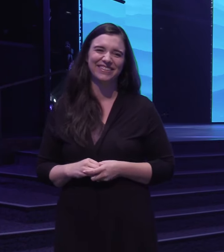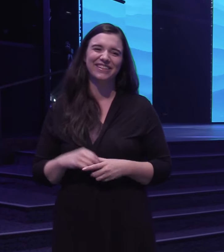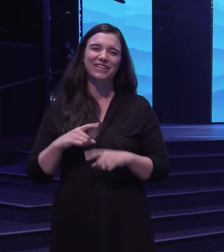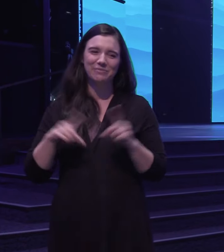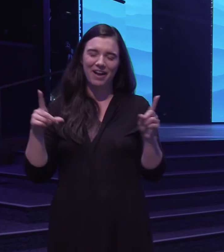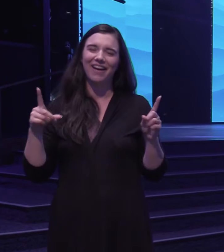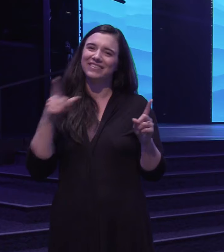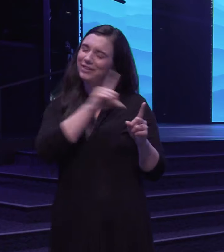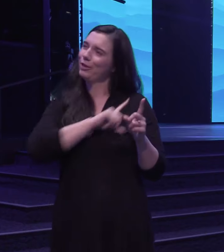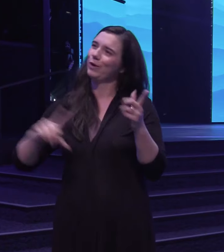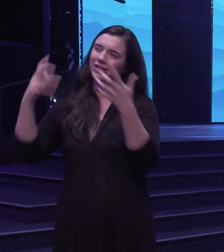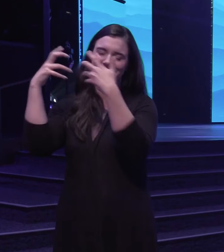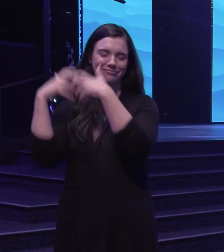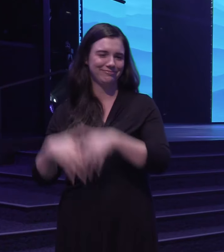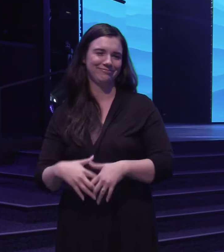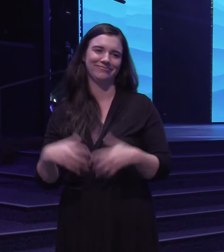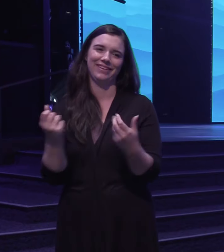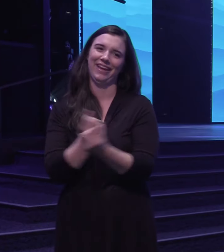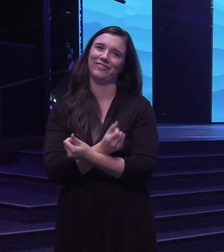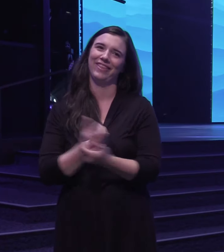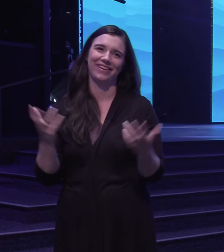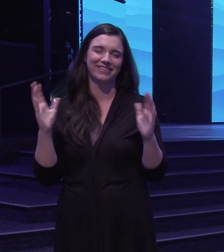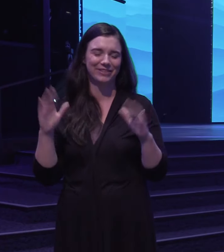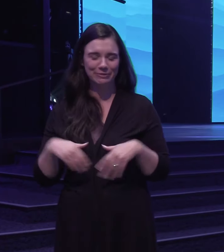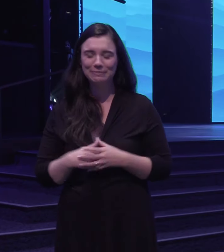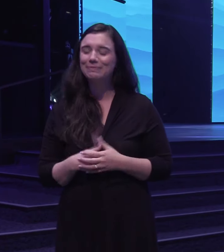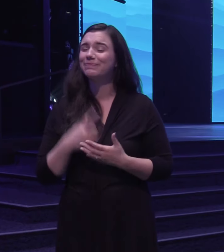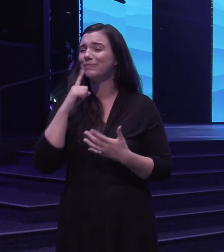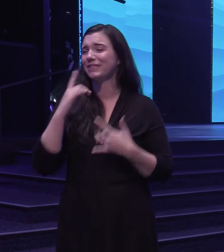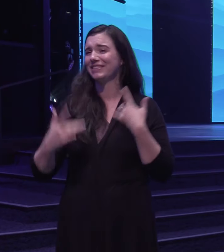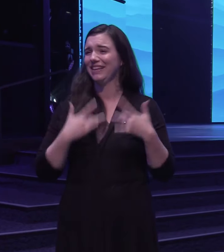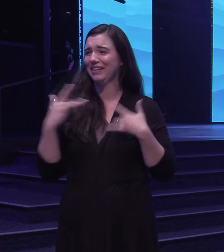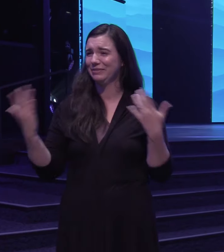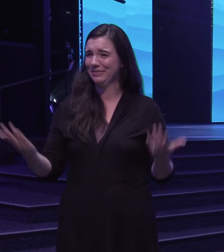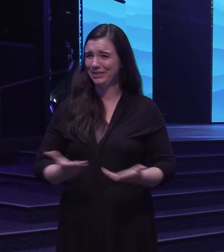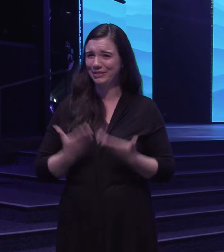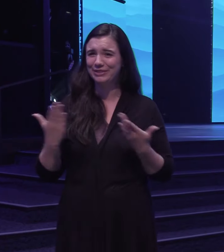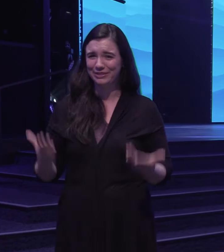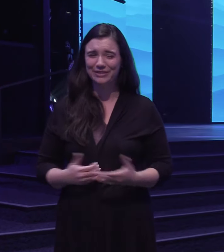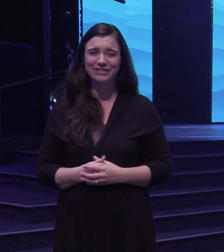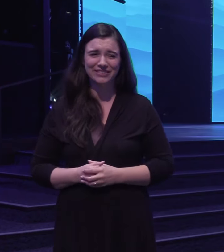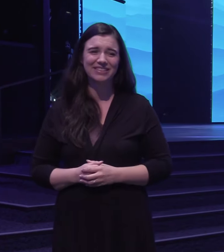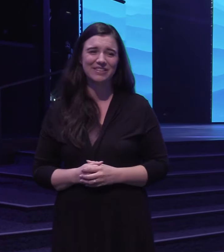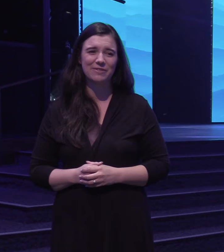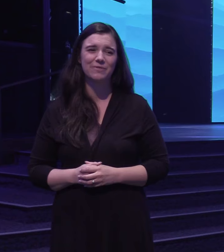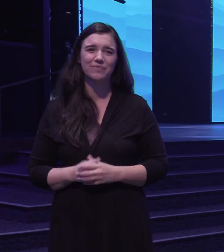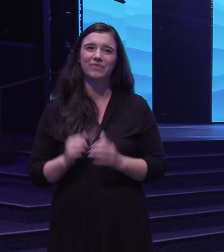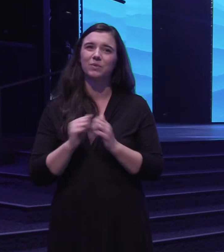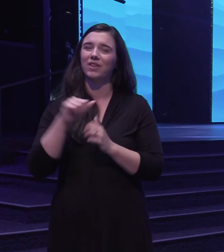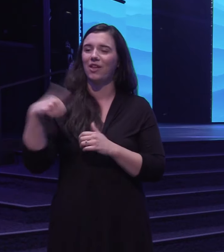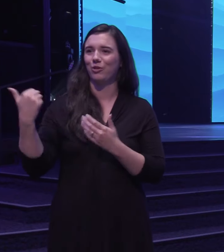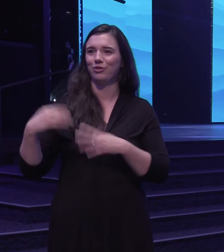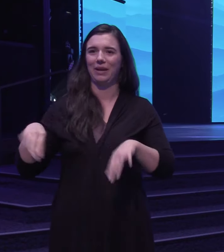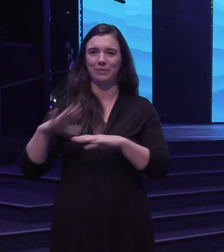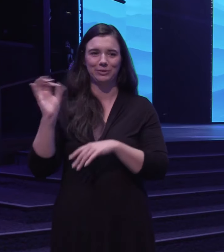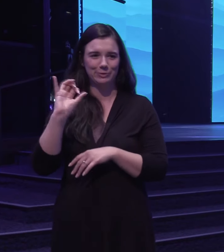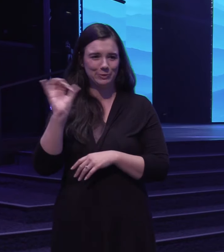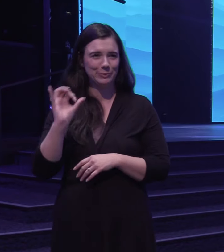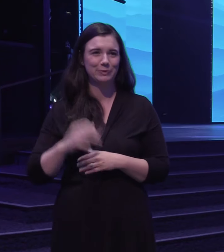but the Lord worked it all out. And so glad to be here and with all the other